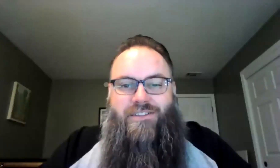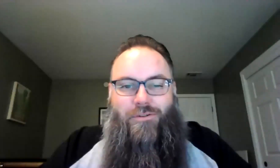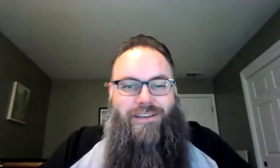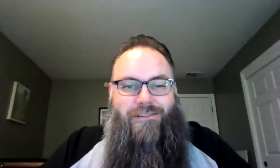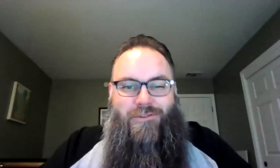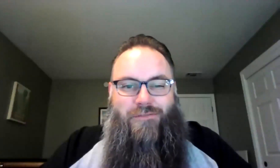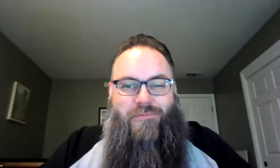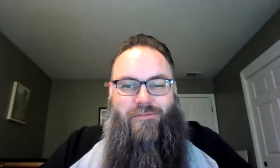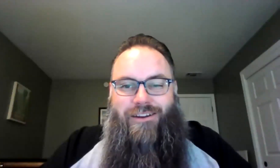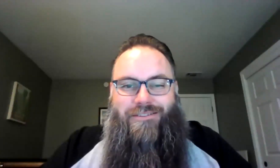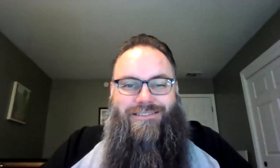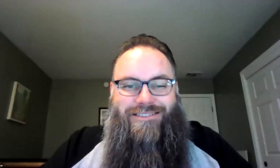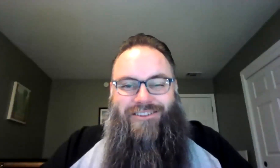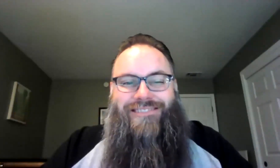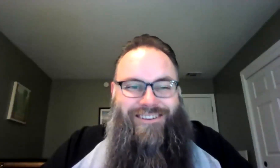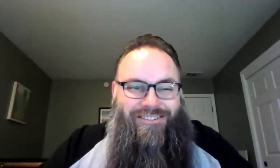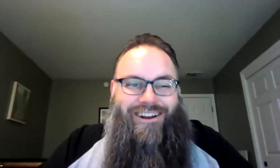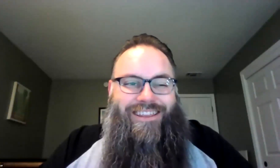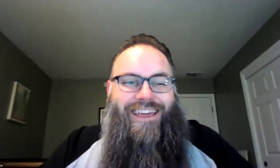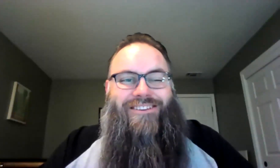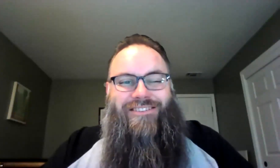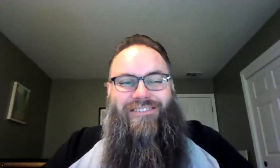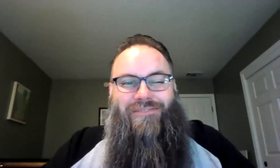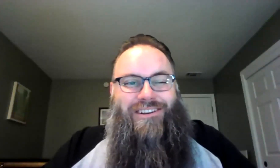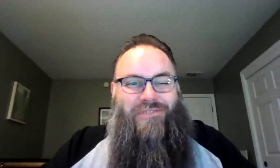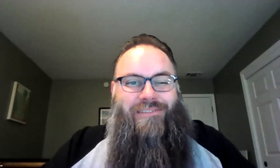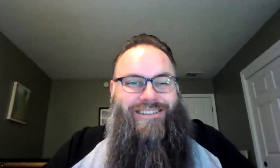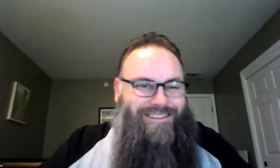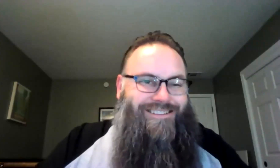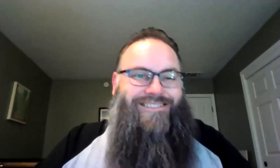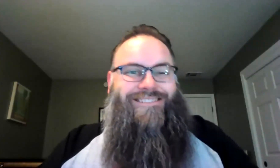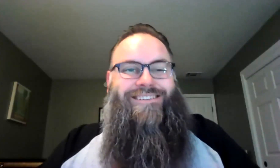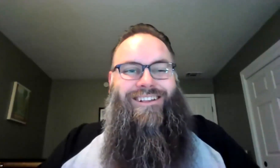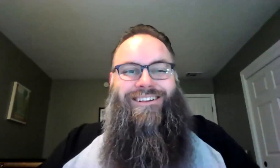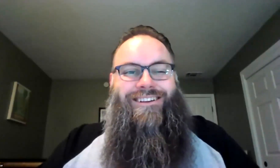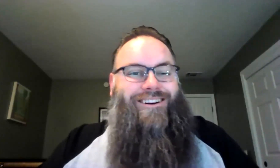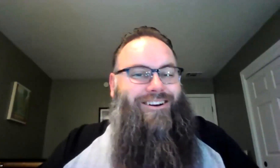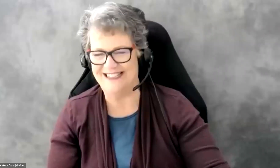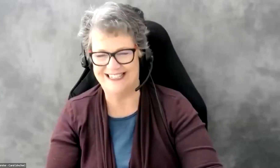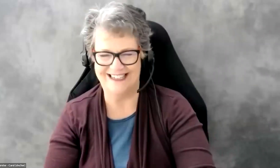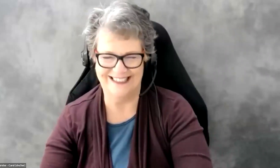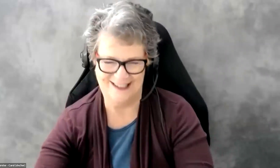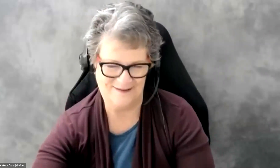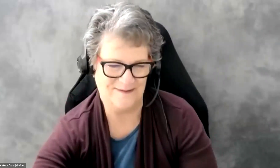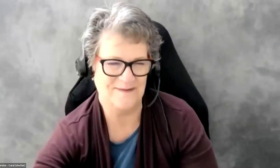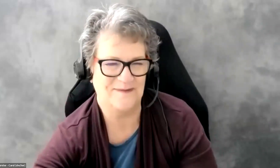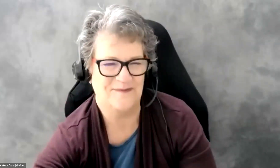free consulting for service providers. So right on. Thank you so very much, Rima. You All betcha, right.